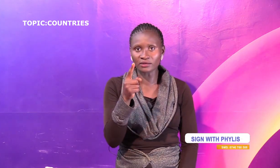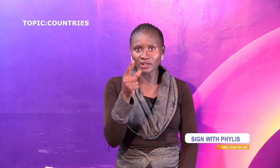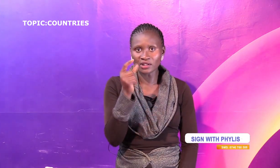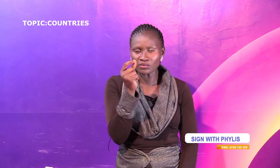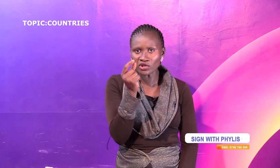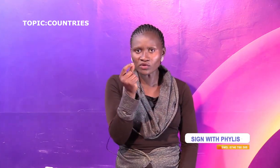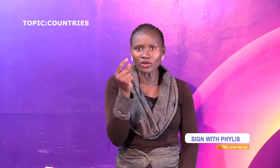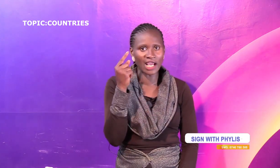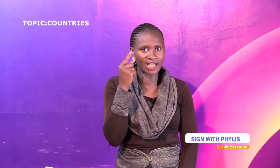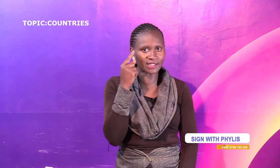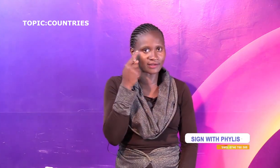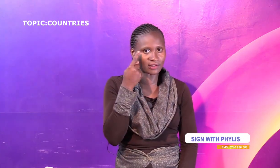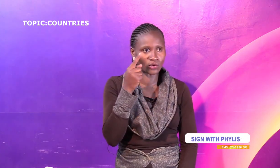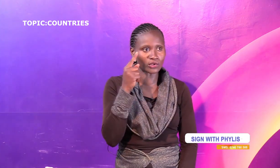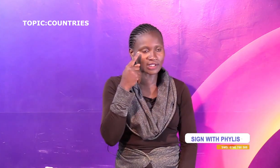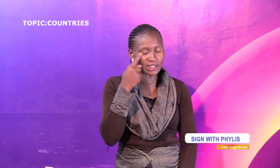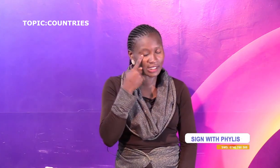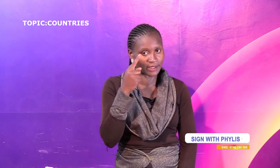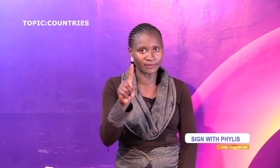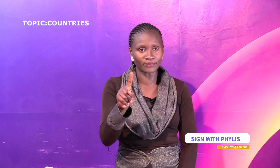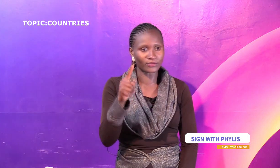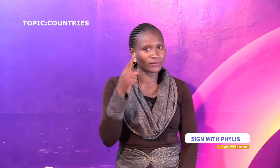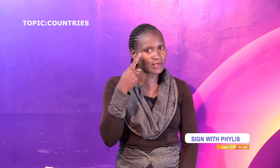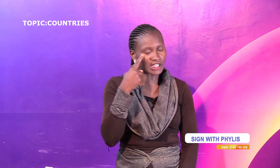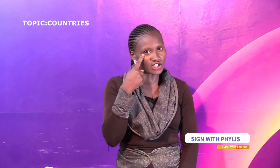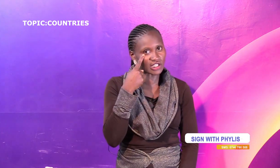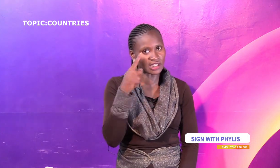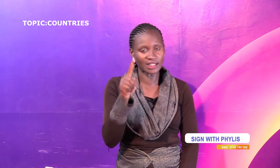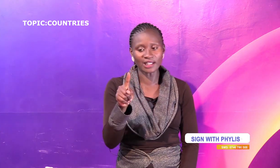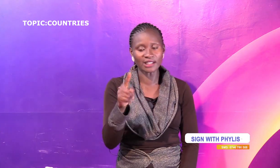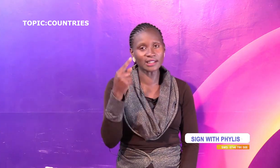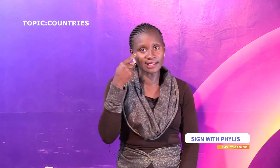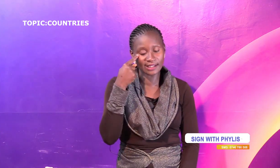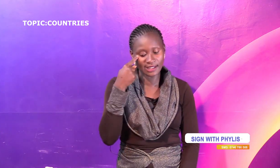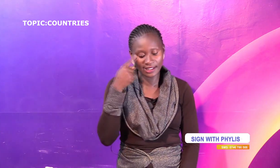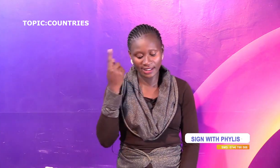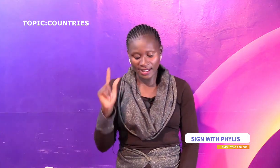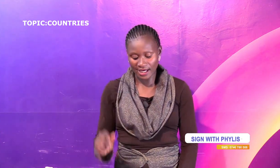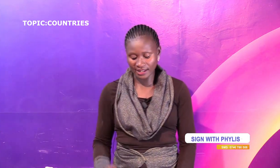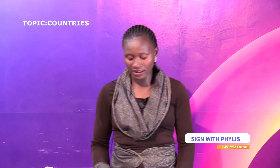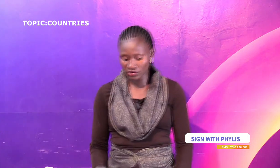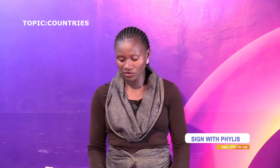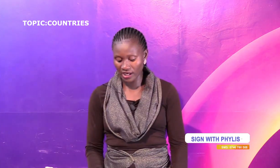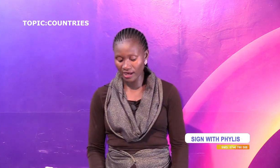small eyes. So China, China, like this, China. And then also have